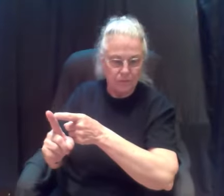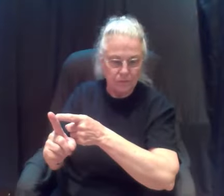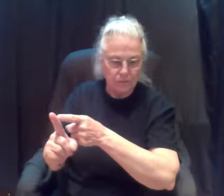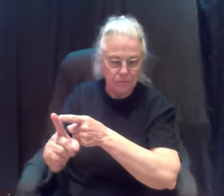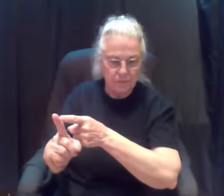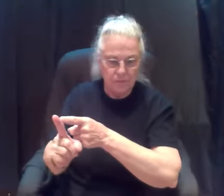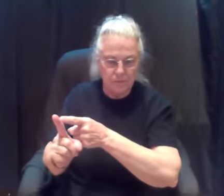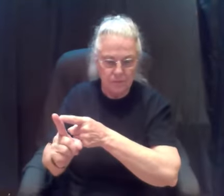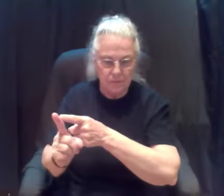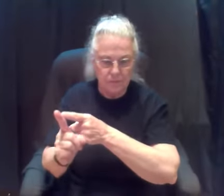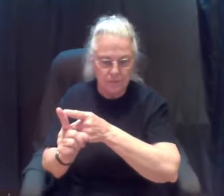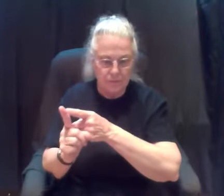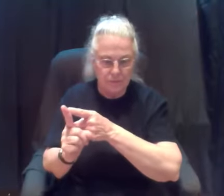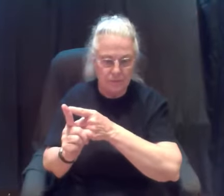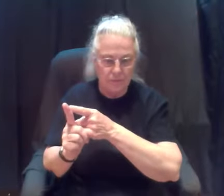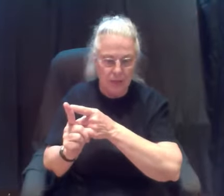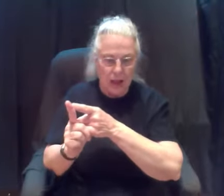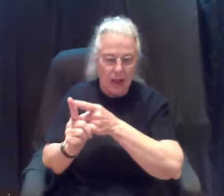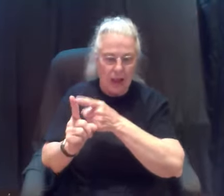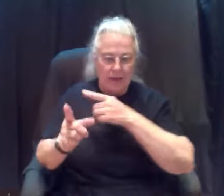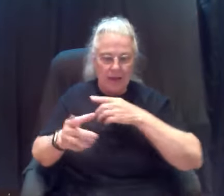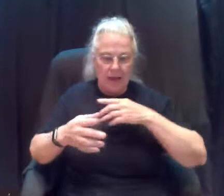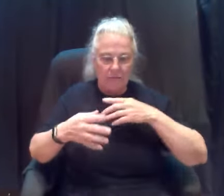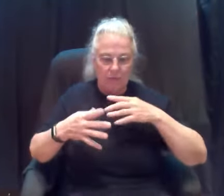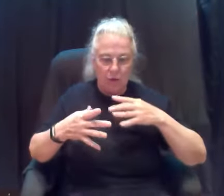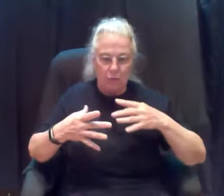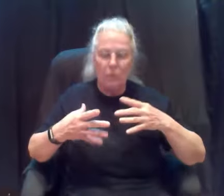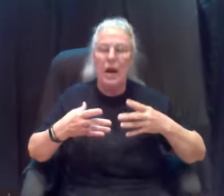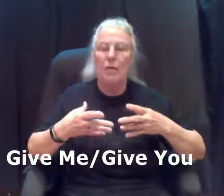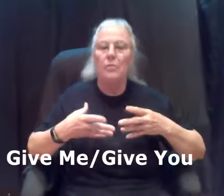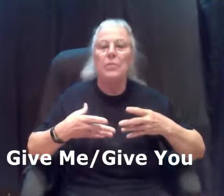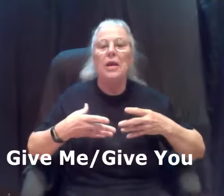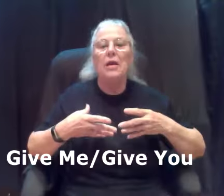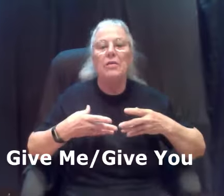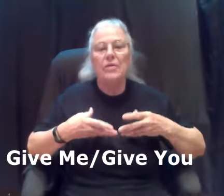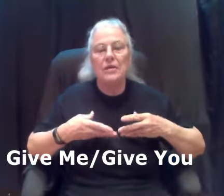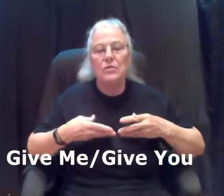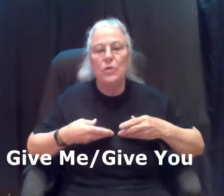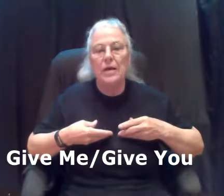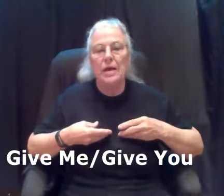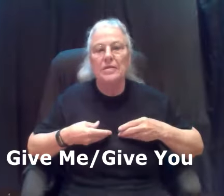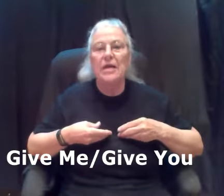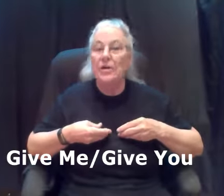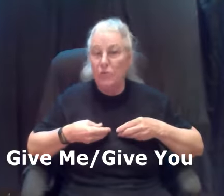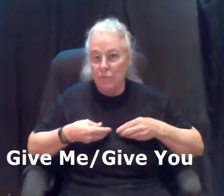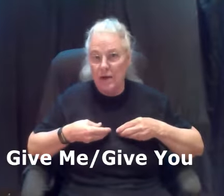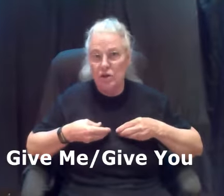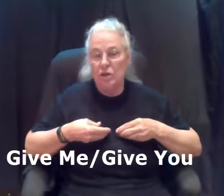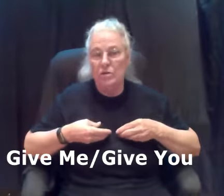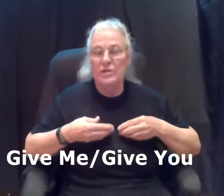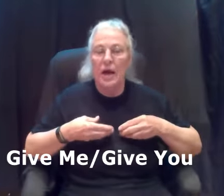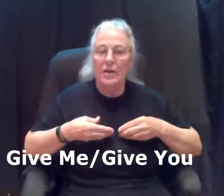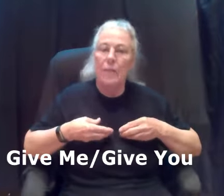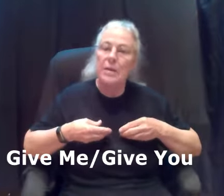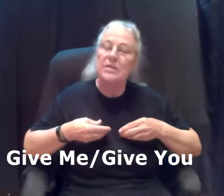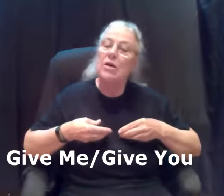Give you. Now, This one is a directional sign. That means it goes in